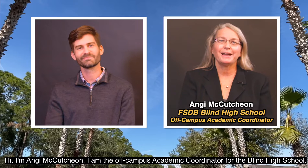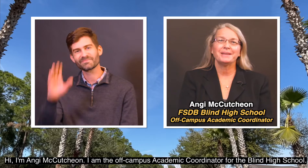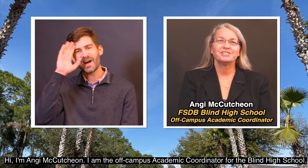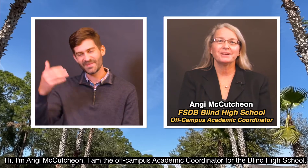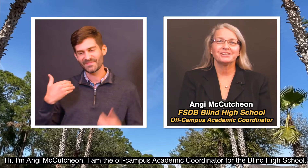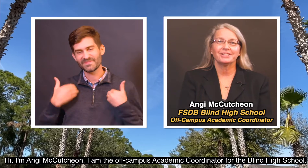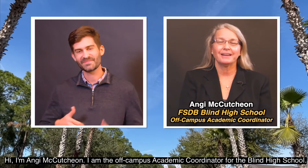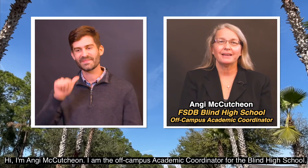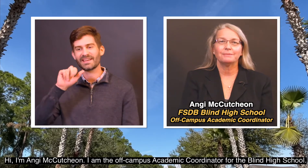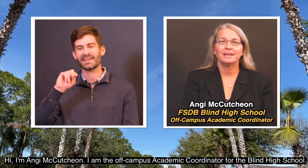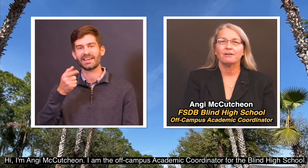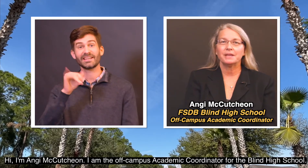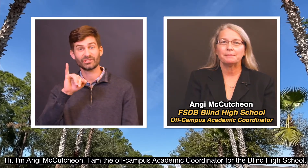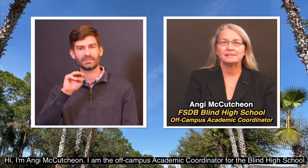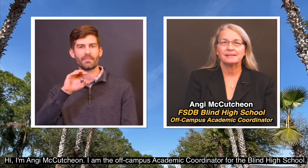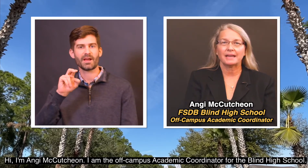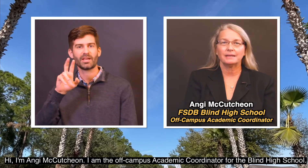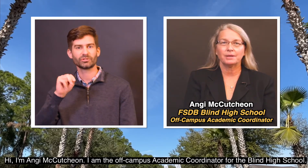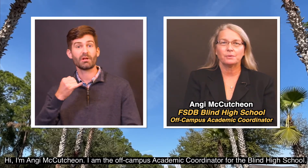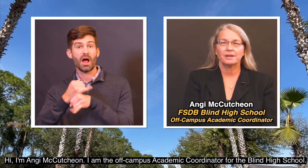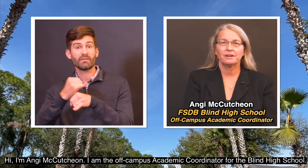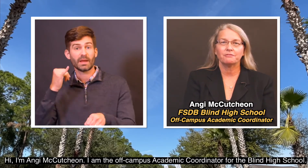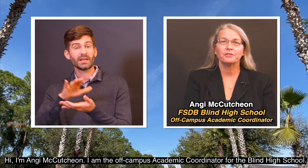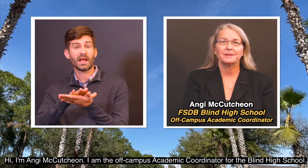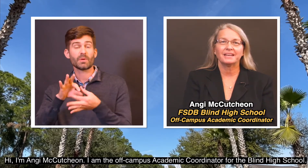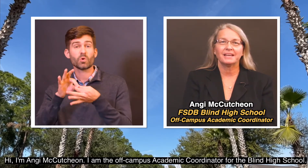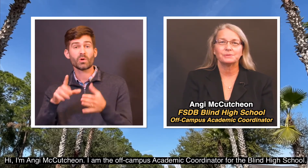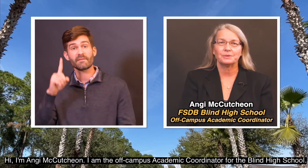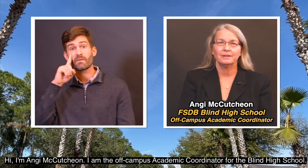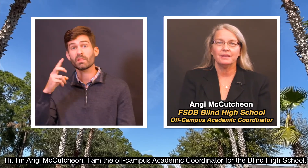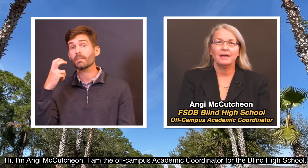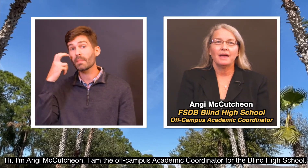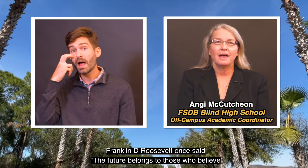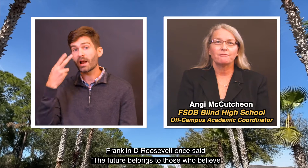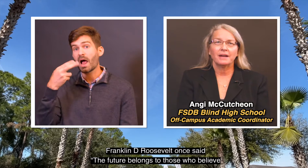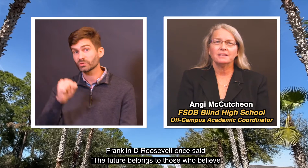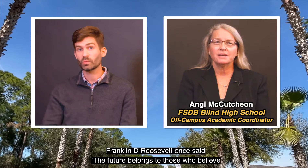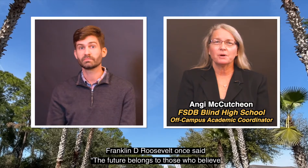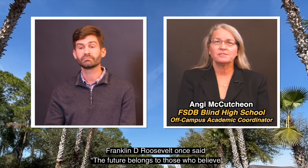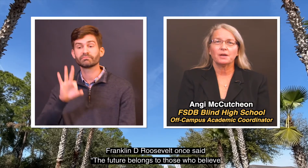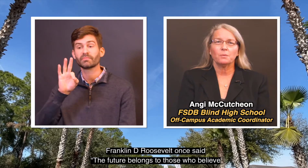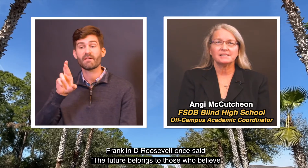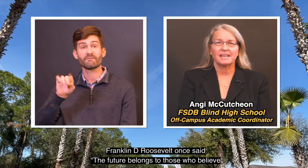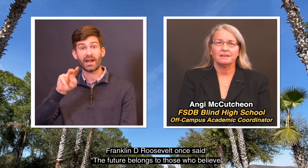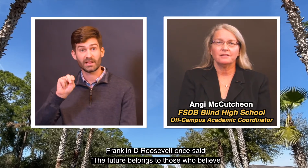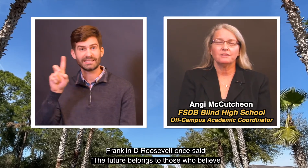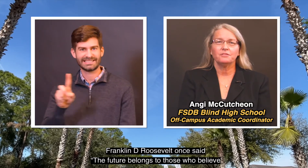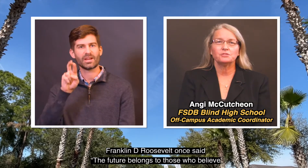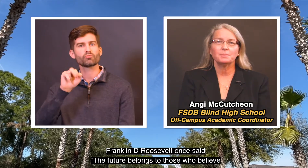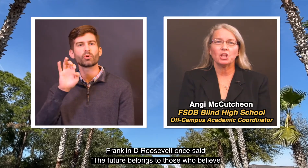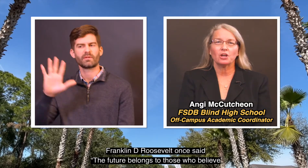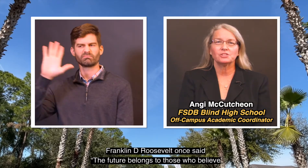Hi, I'm Angie McCutcheon. I am the off-campus academic coordinator for the Blind High School. Franklin D. Roosevelt once said,